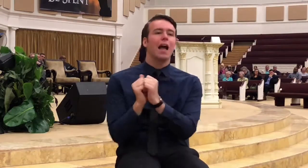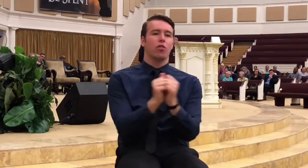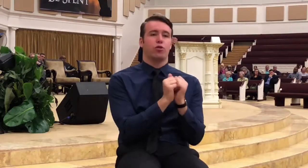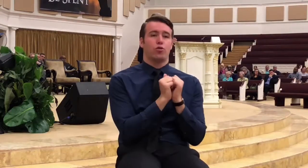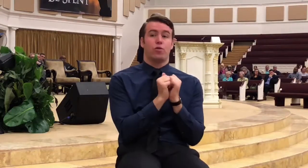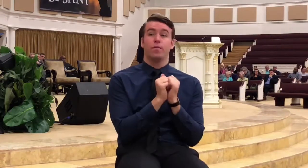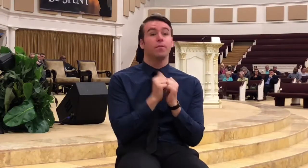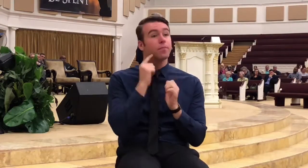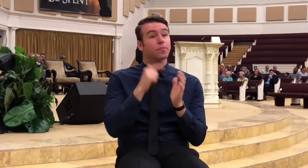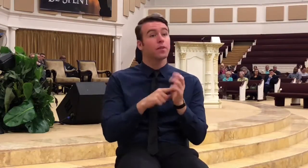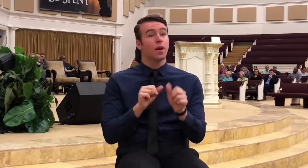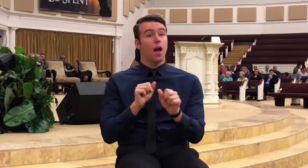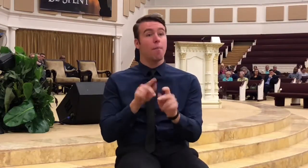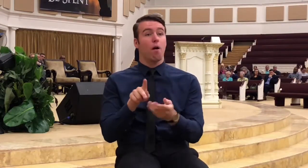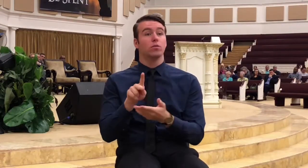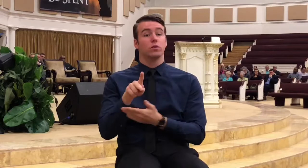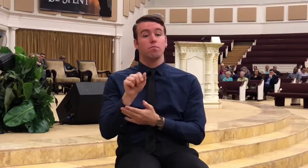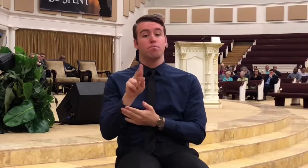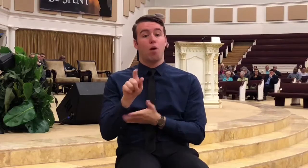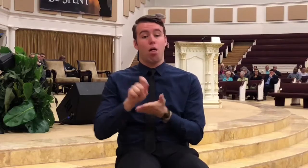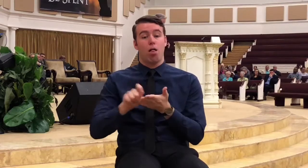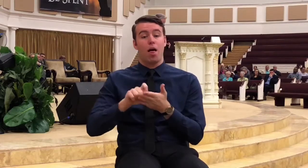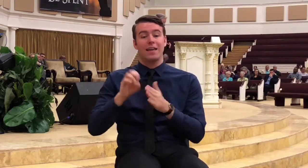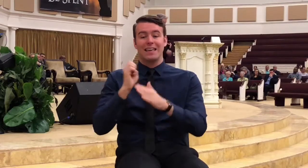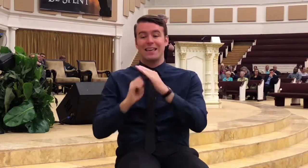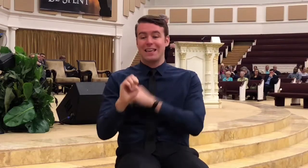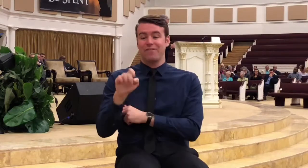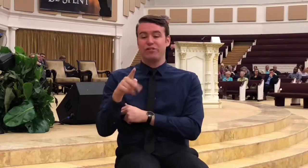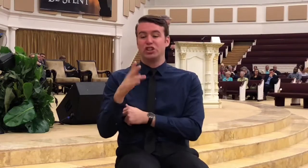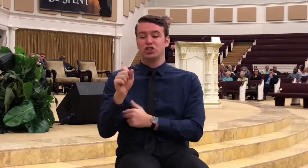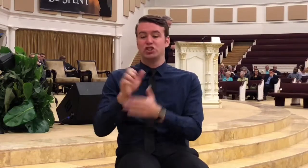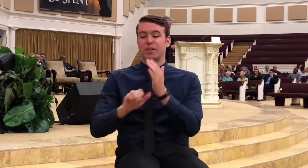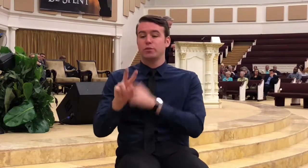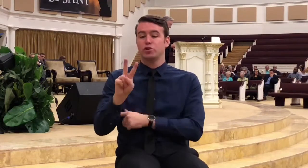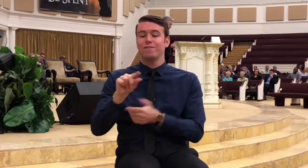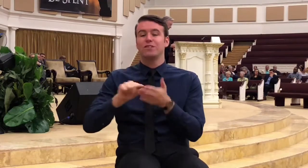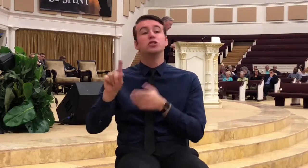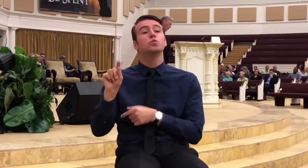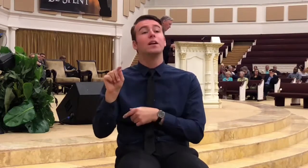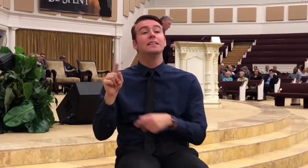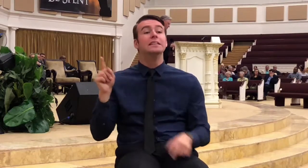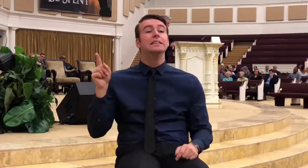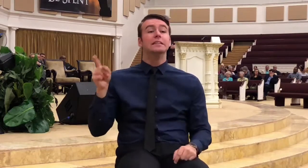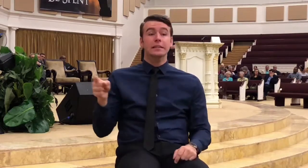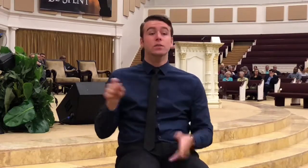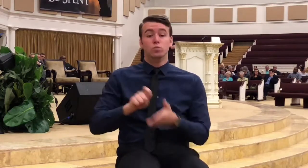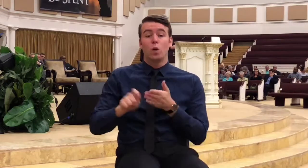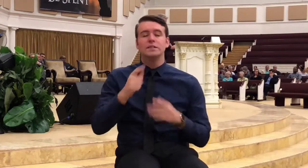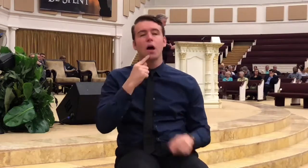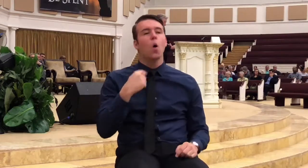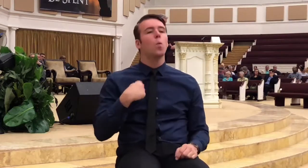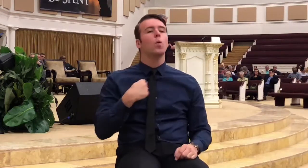Paul said in Ephesians 2:20, he said, and